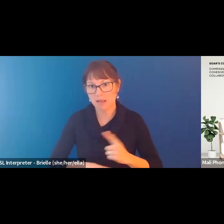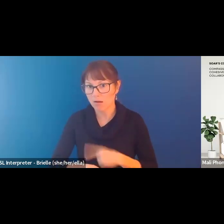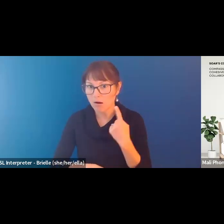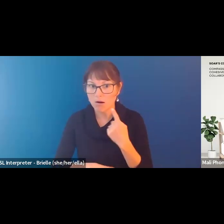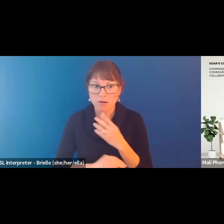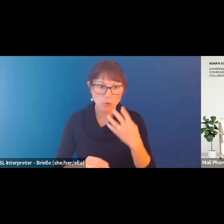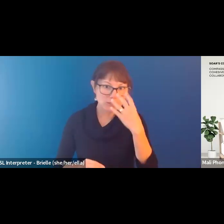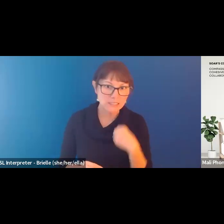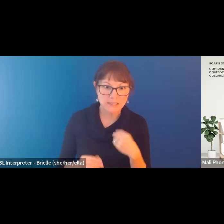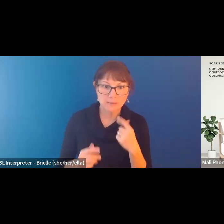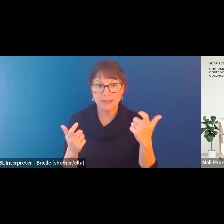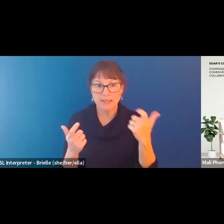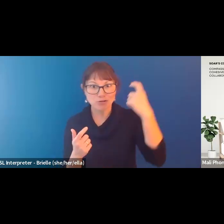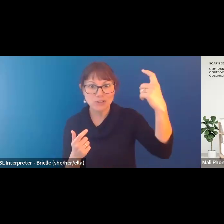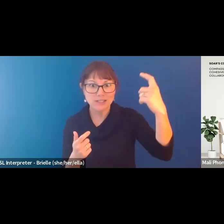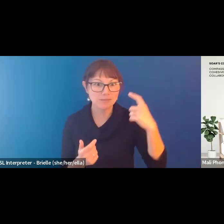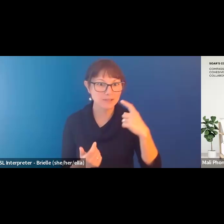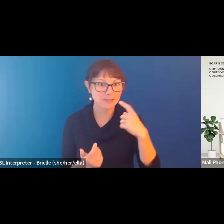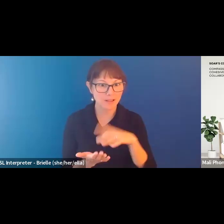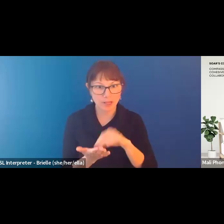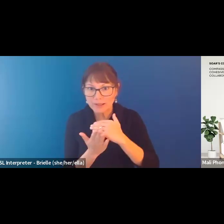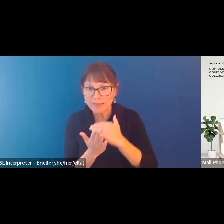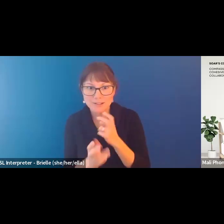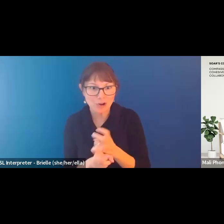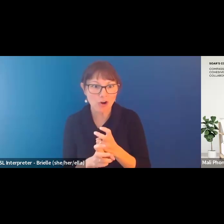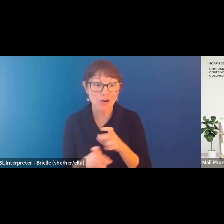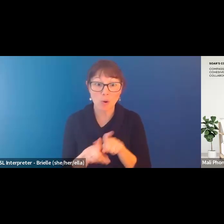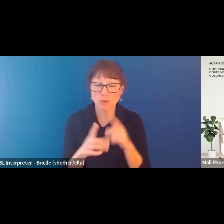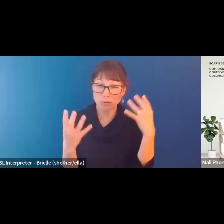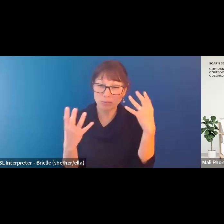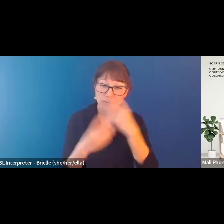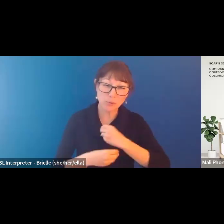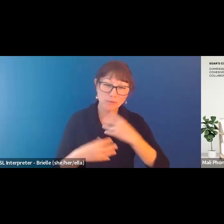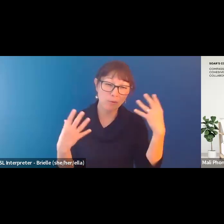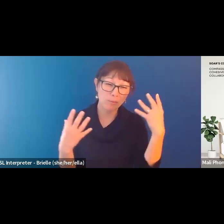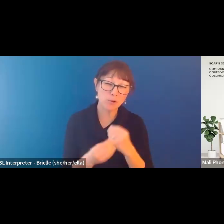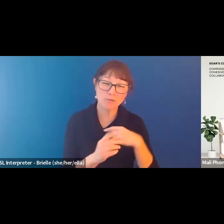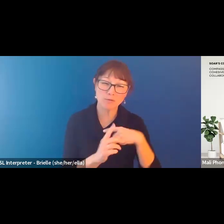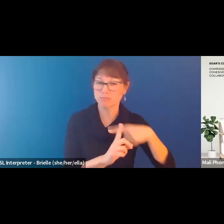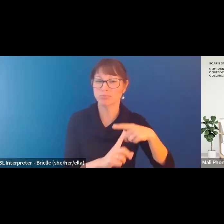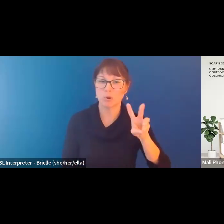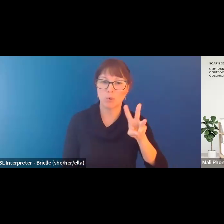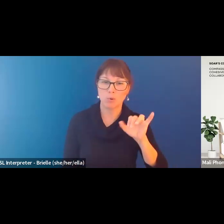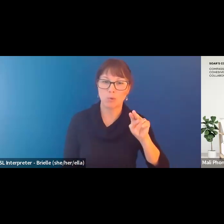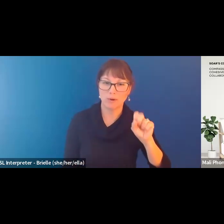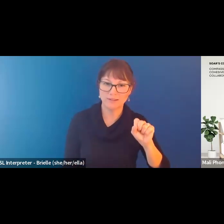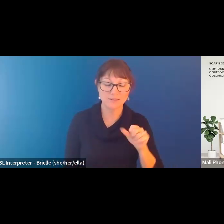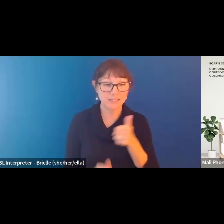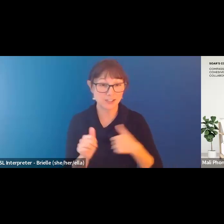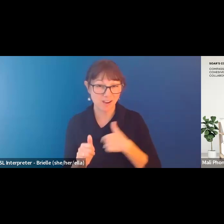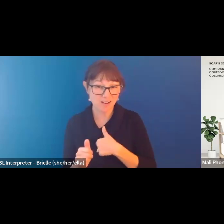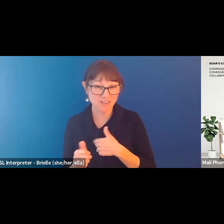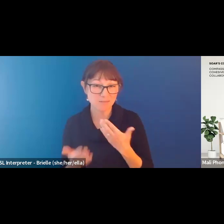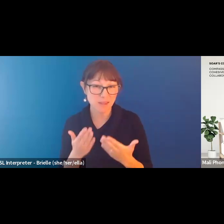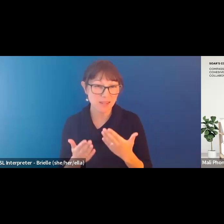big dreams, hard lessons, as well as beautiful, beautiful wins. And while each of us may face